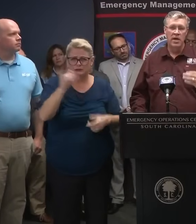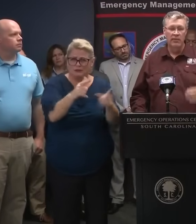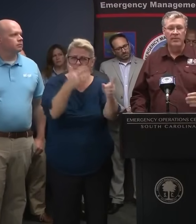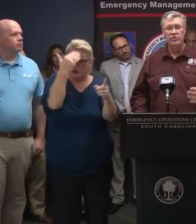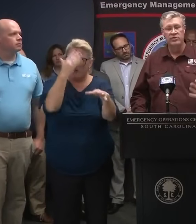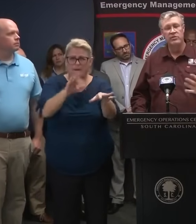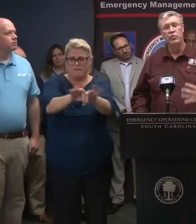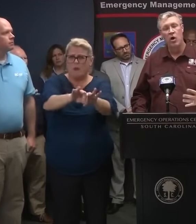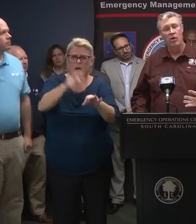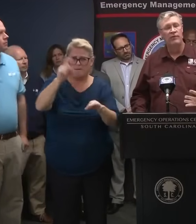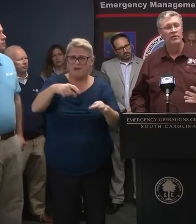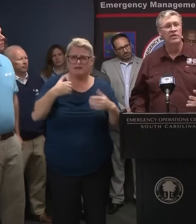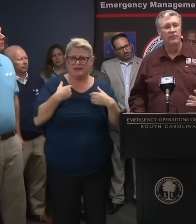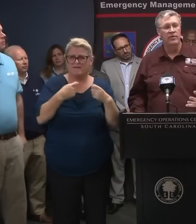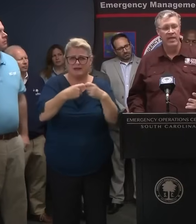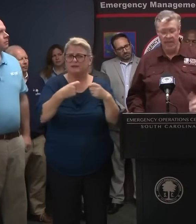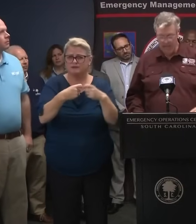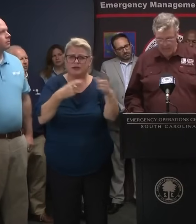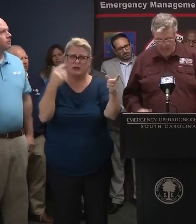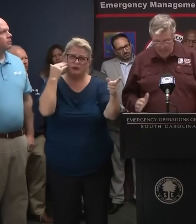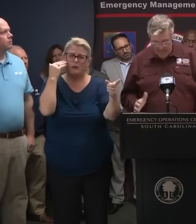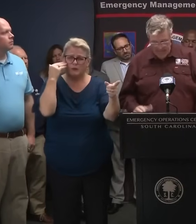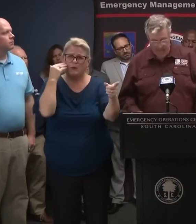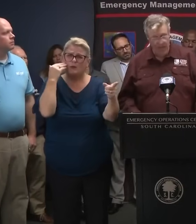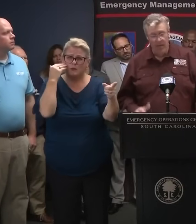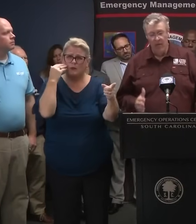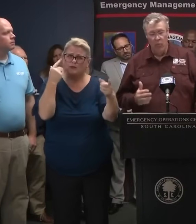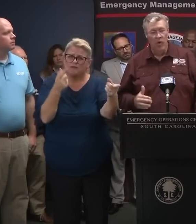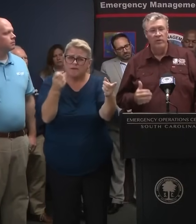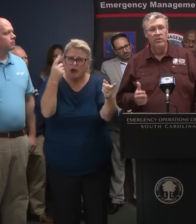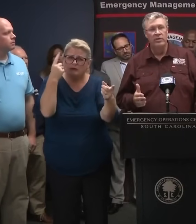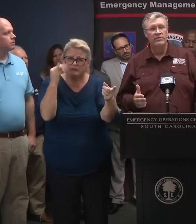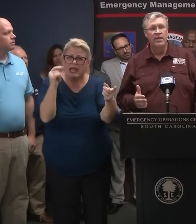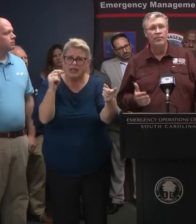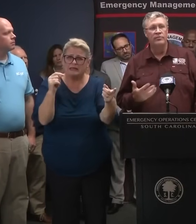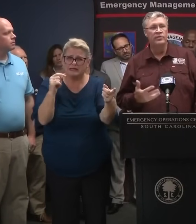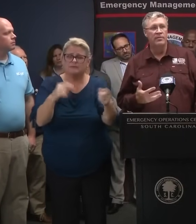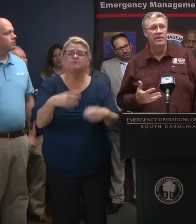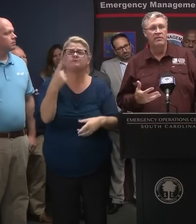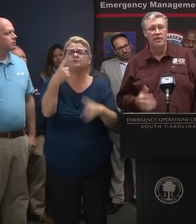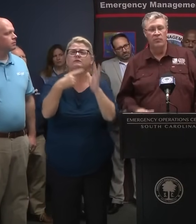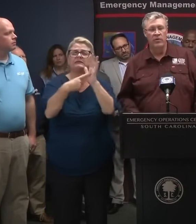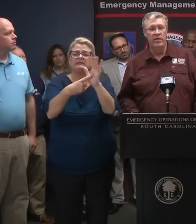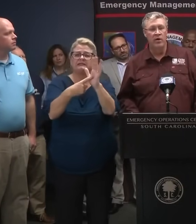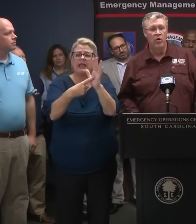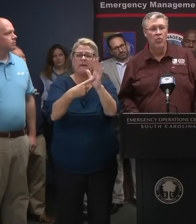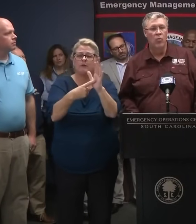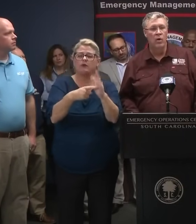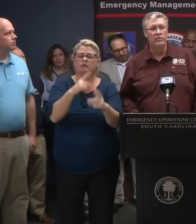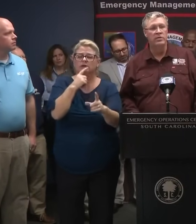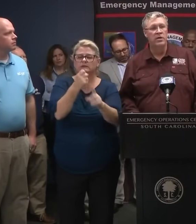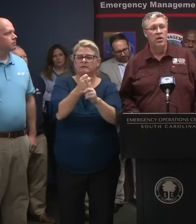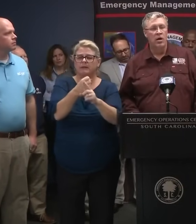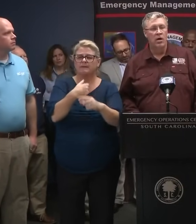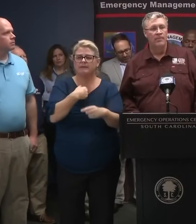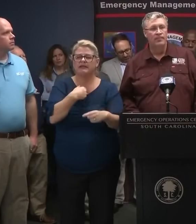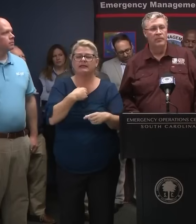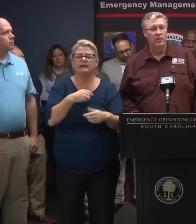is, electricity, to all of us every day. They get it. One good example to me that really hit home